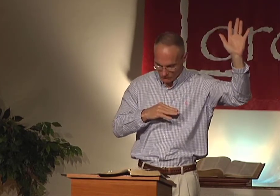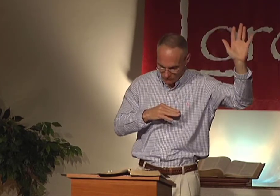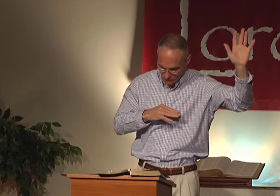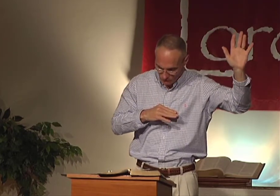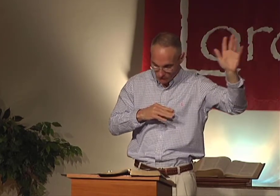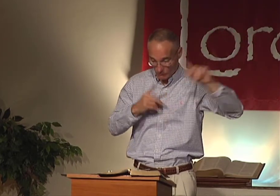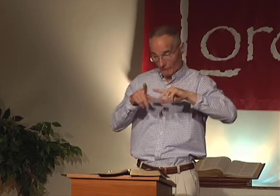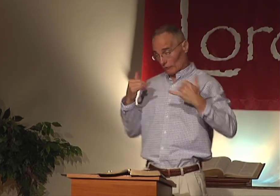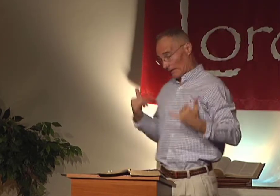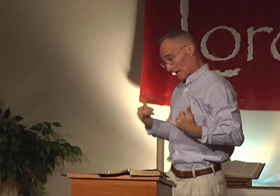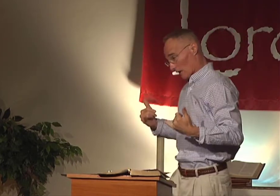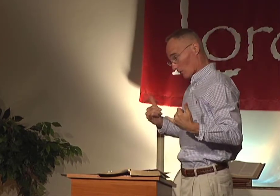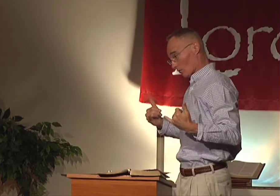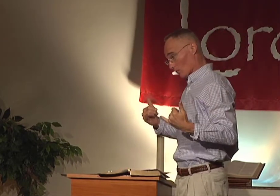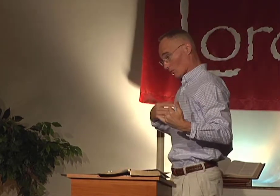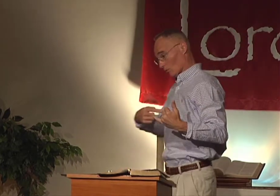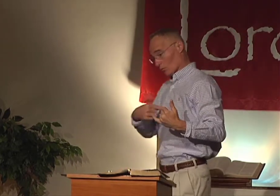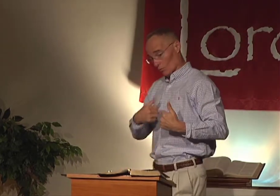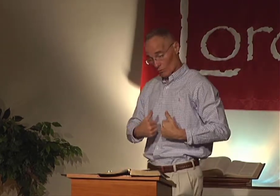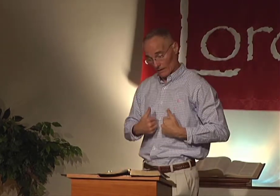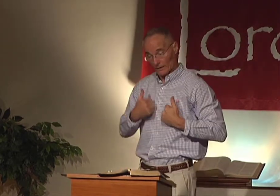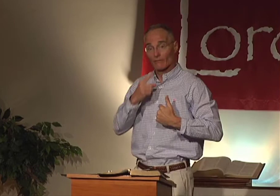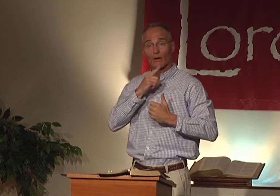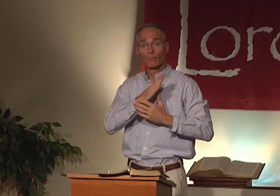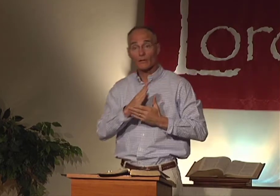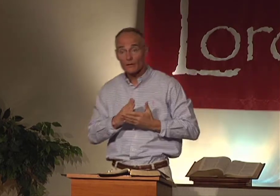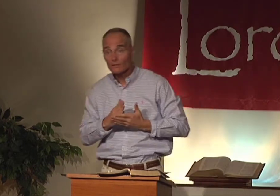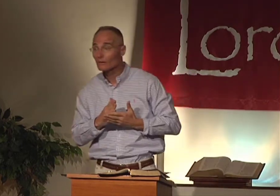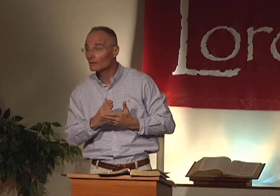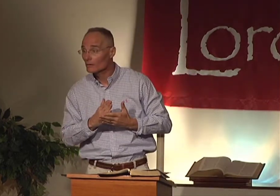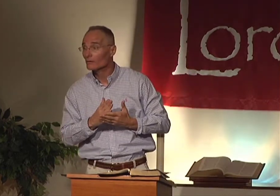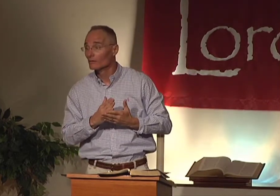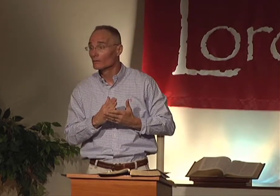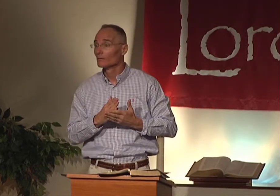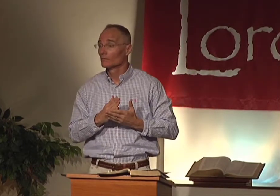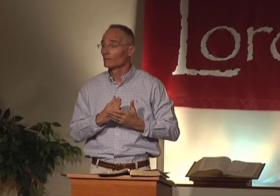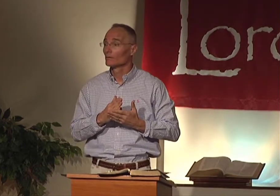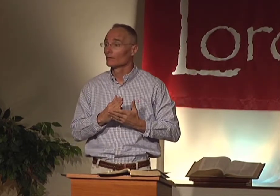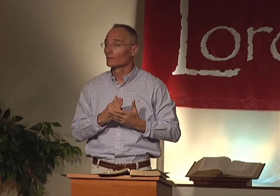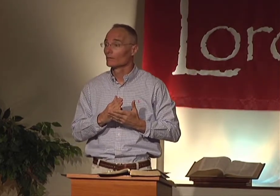done. But for now, we live humbly.